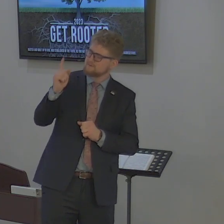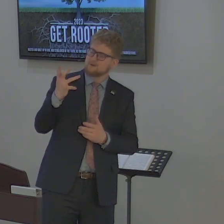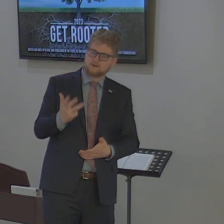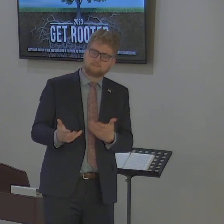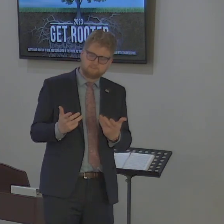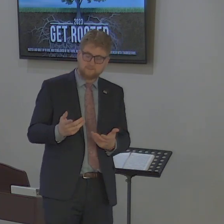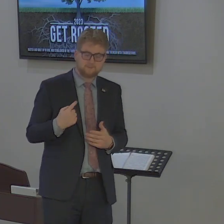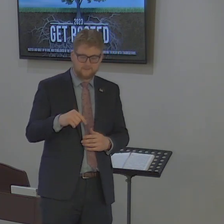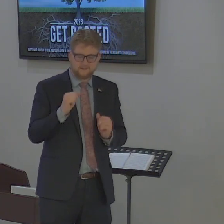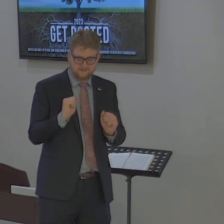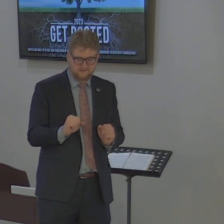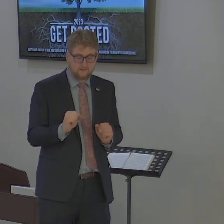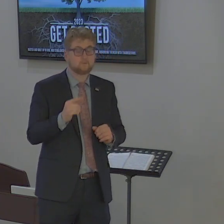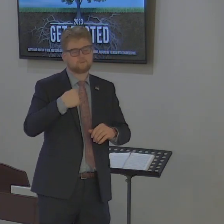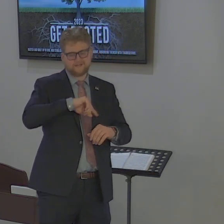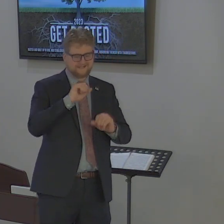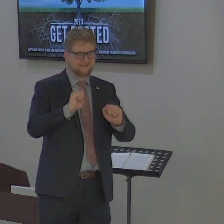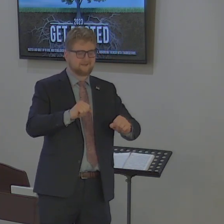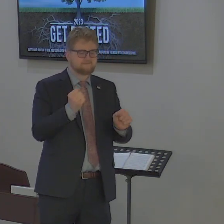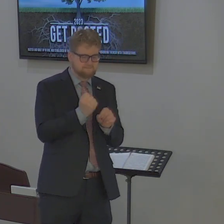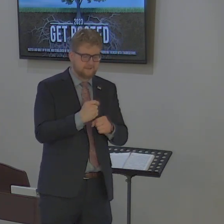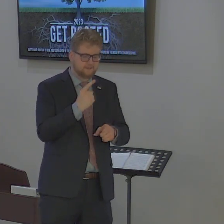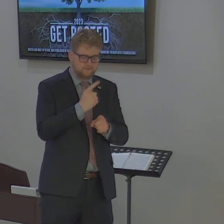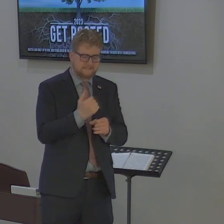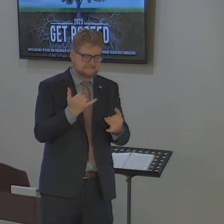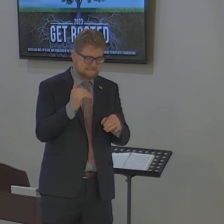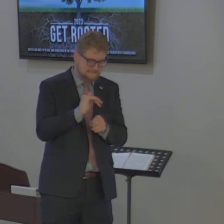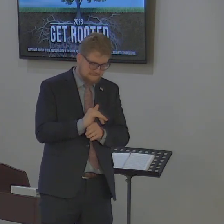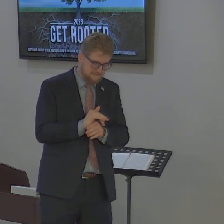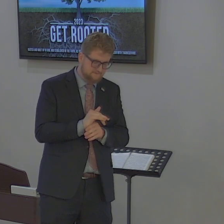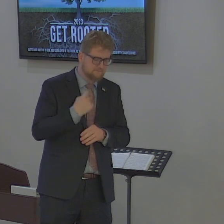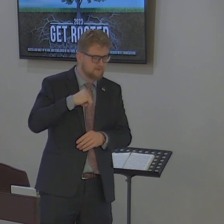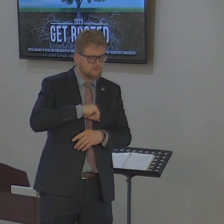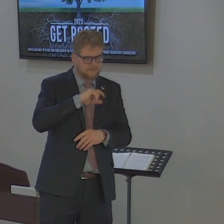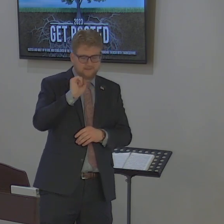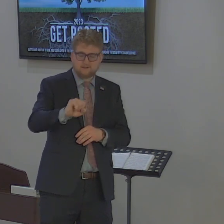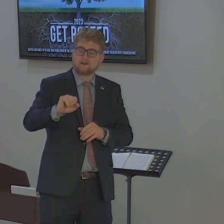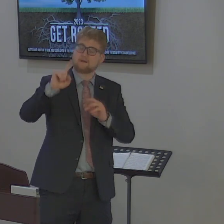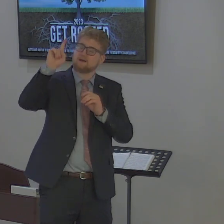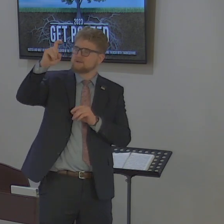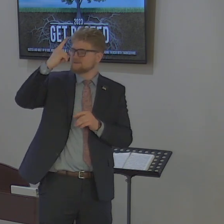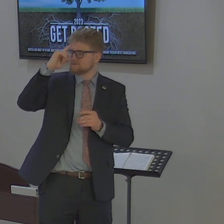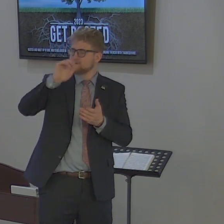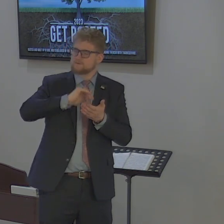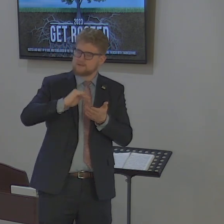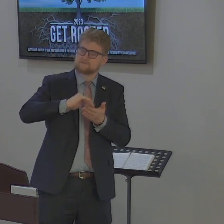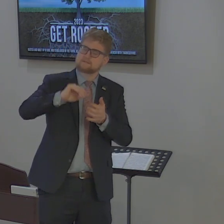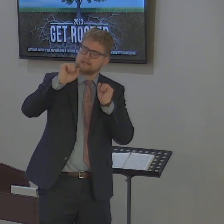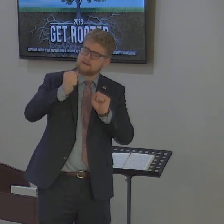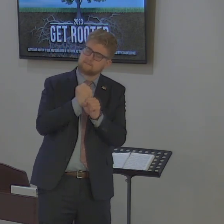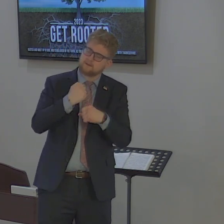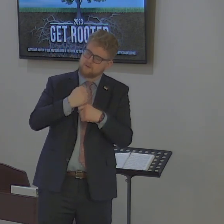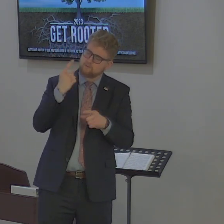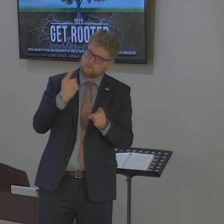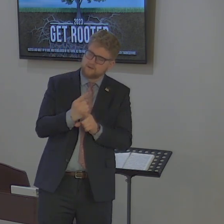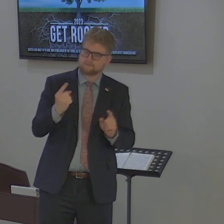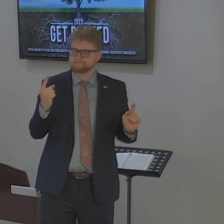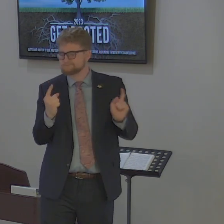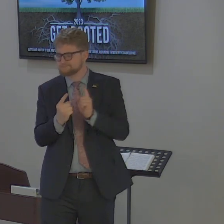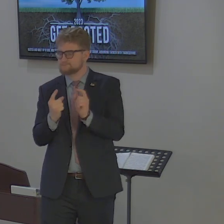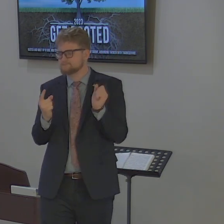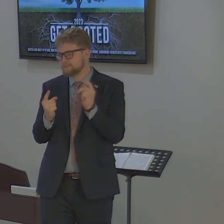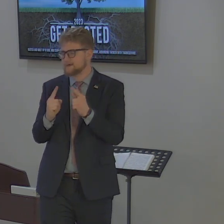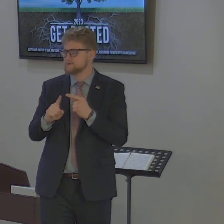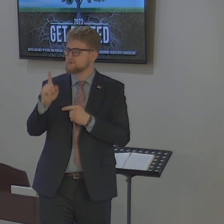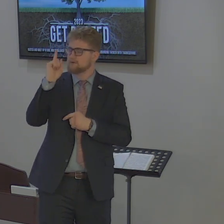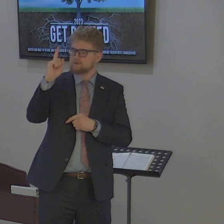make that right, Father. We can claim 1 John 1:9 and ask for forgiveness, Lord, that we can get that right. We can get back to that. Lord, maybe we've lost a love for the